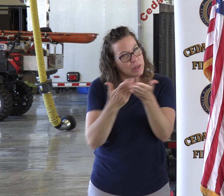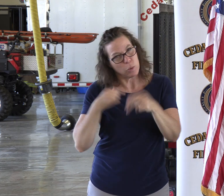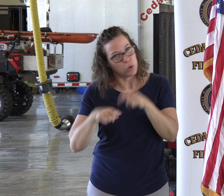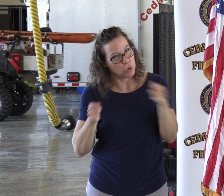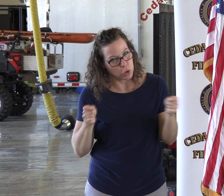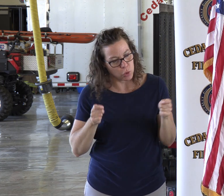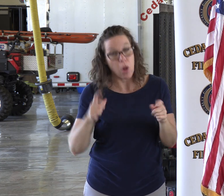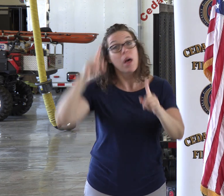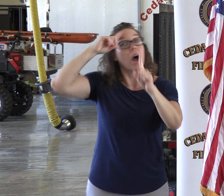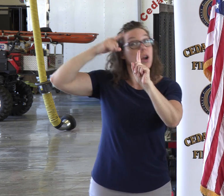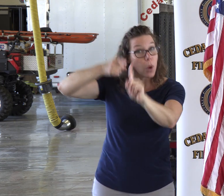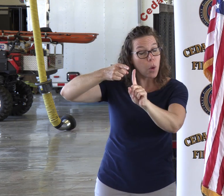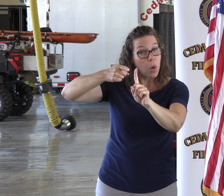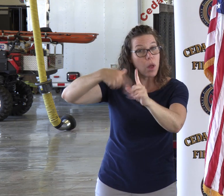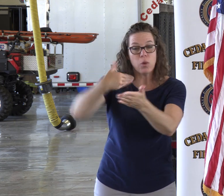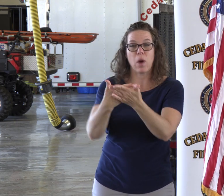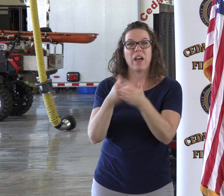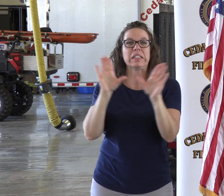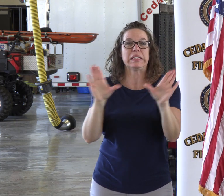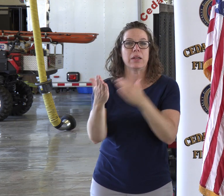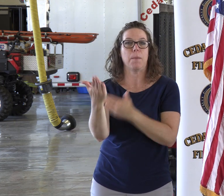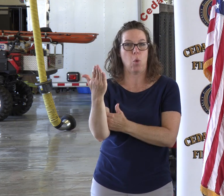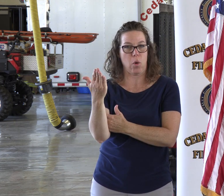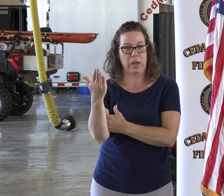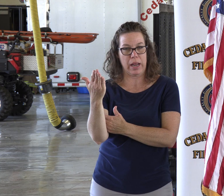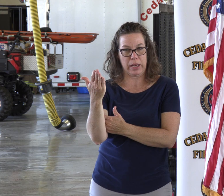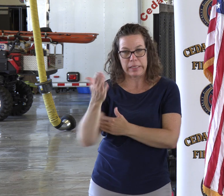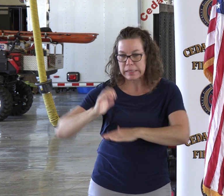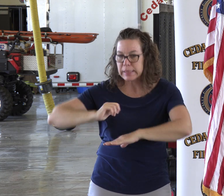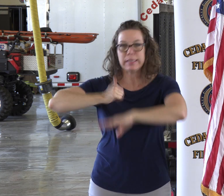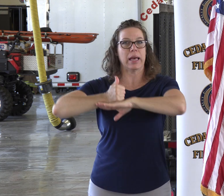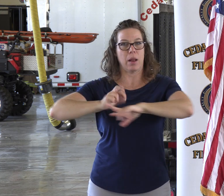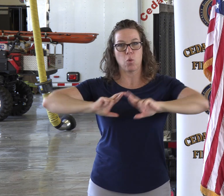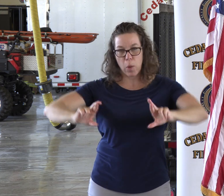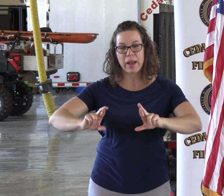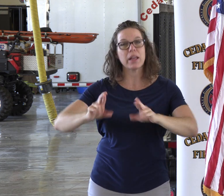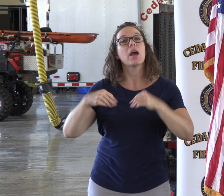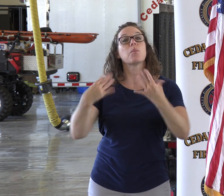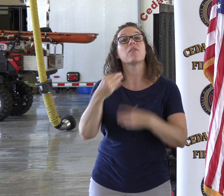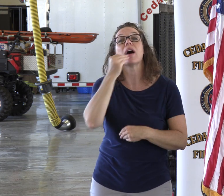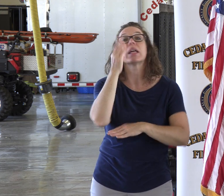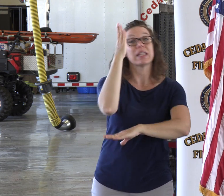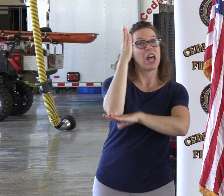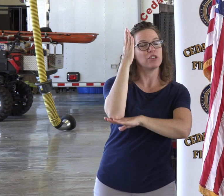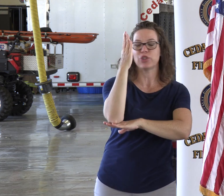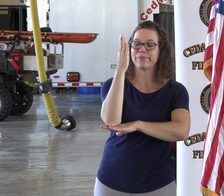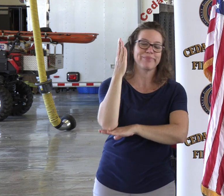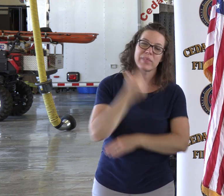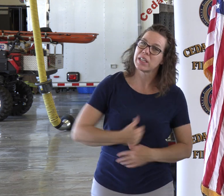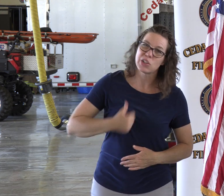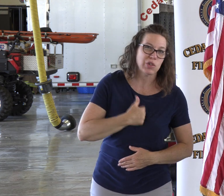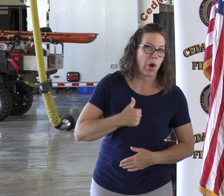control, our goal was to come in Sunday morning, set up and feed, and to provide meals at lunch. That didn't happen, we're